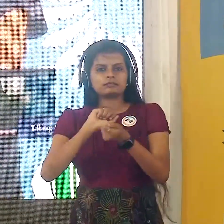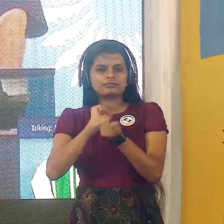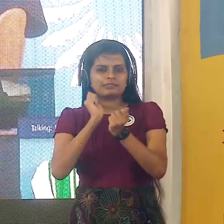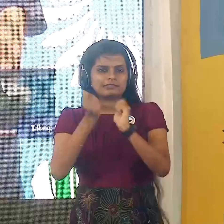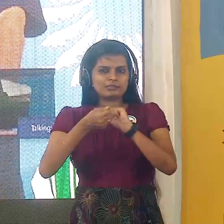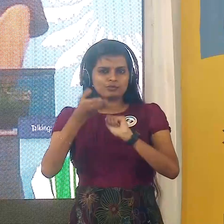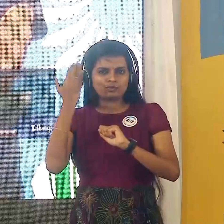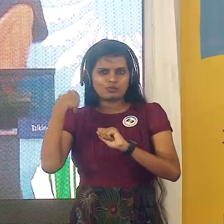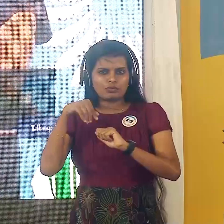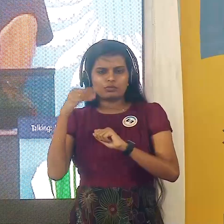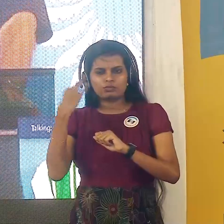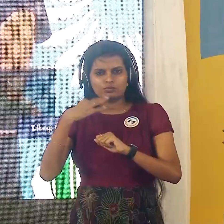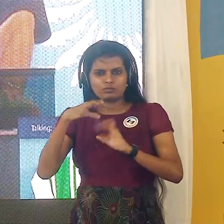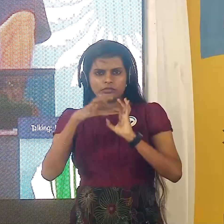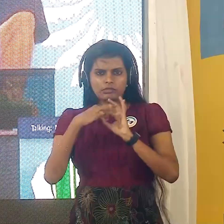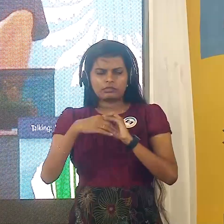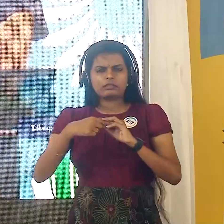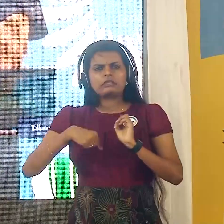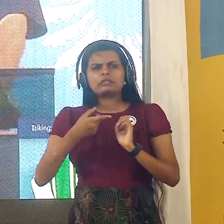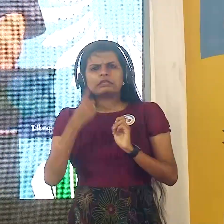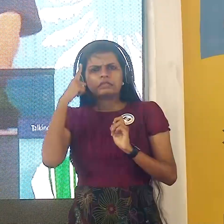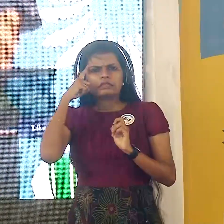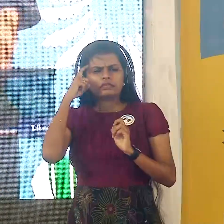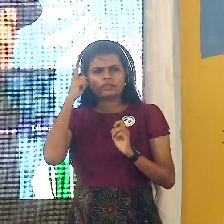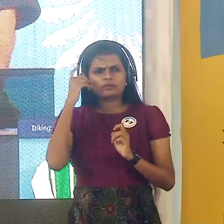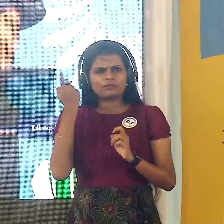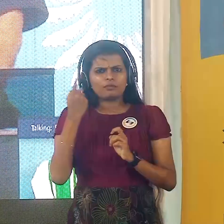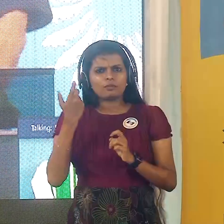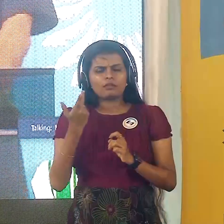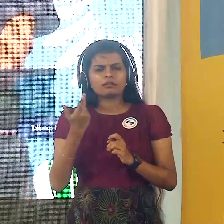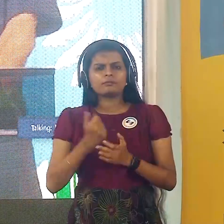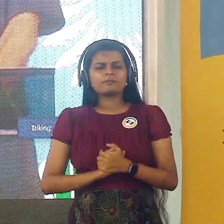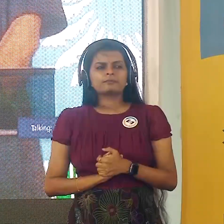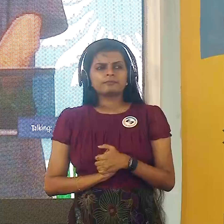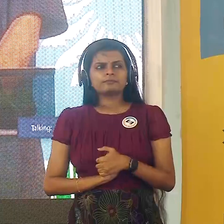recent phase. But I think also the thing